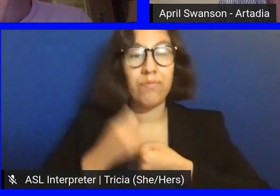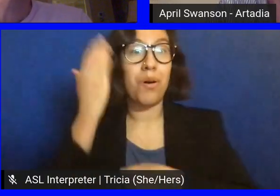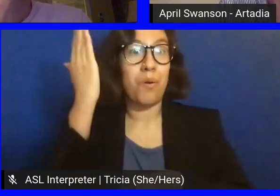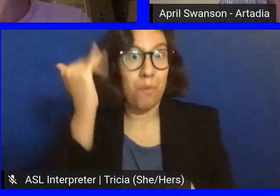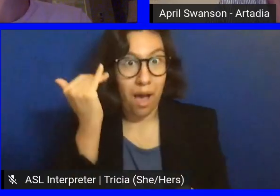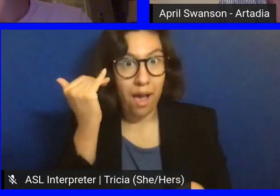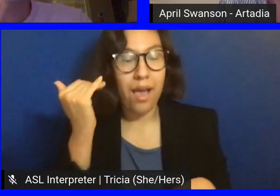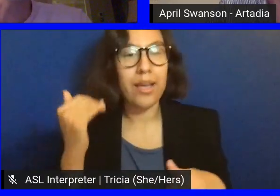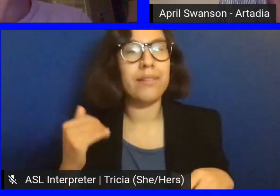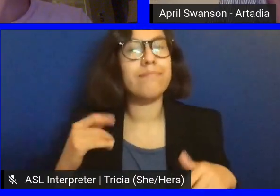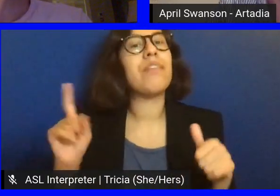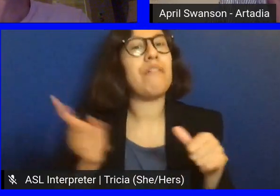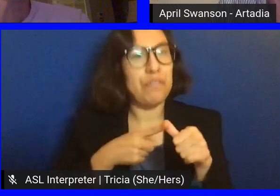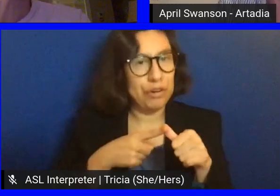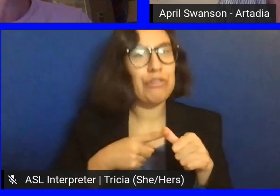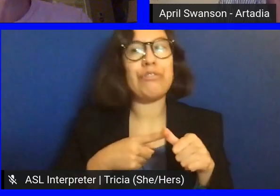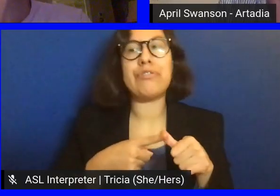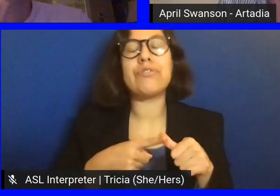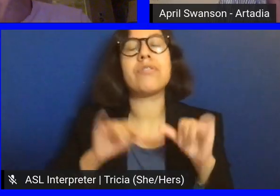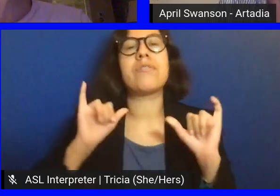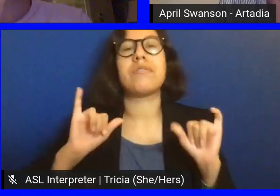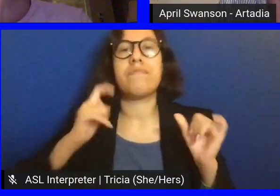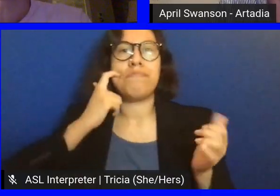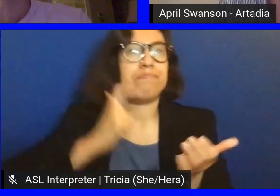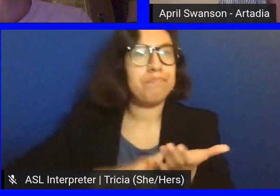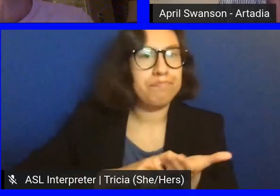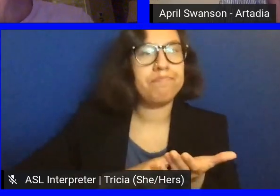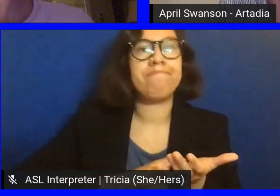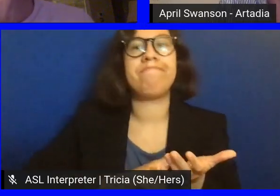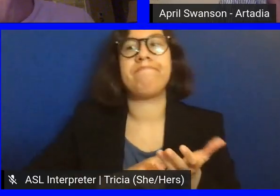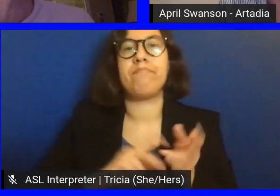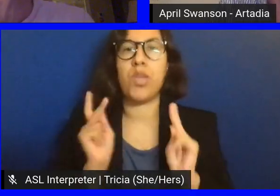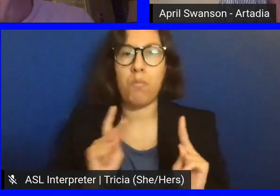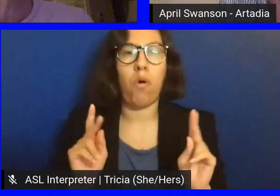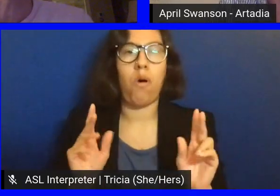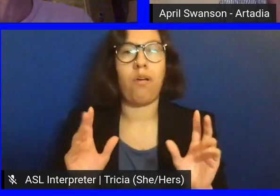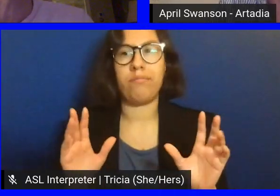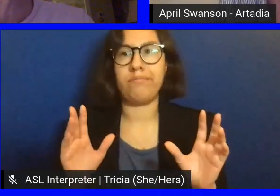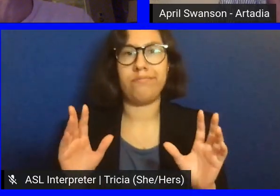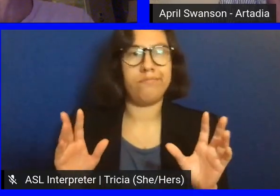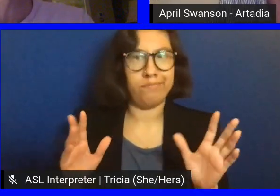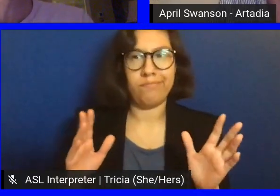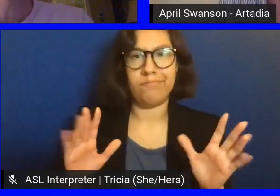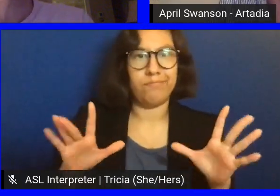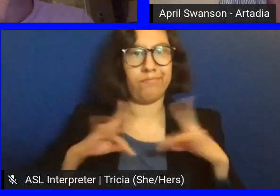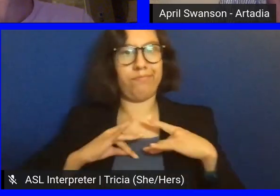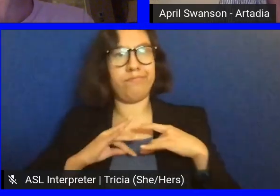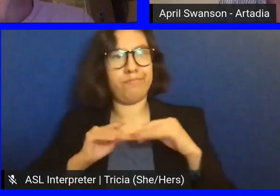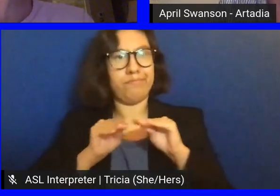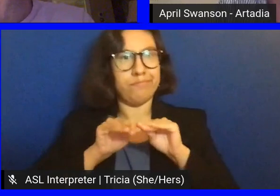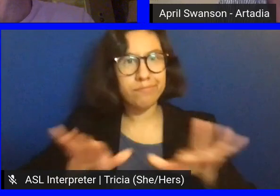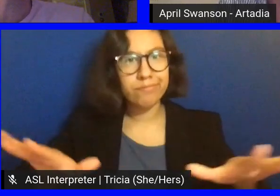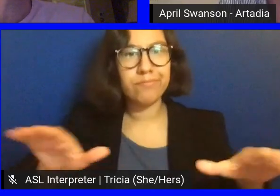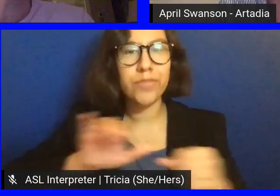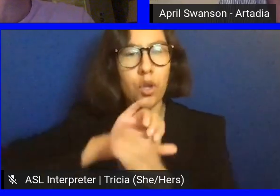first, you know, known cases of community spread were happening in LA. And yeah.